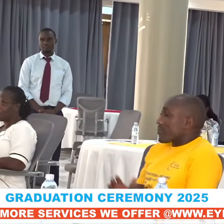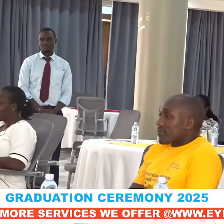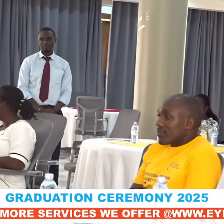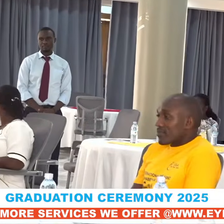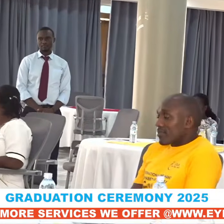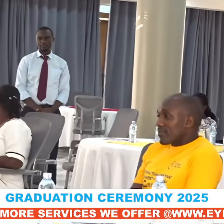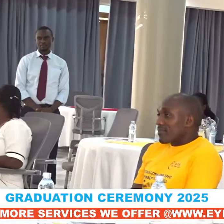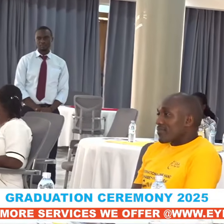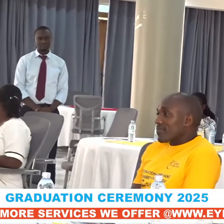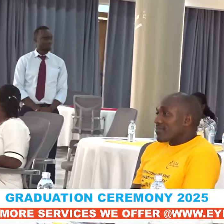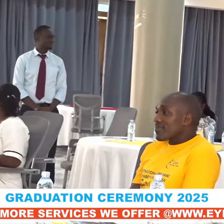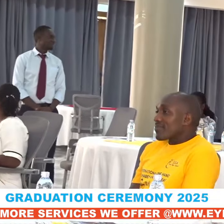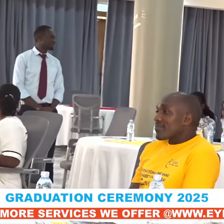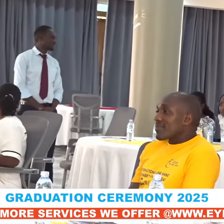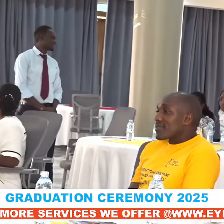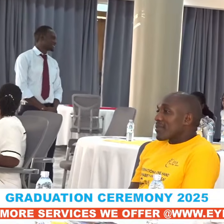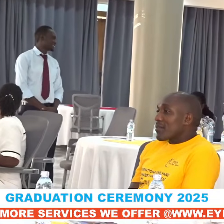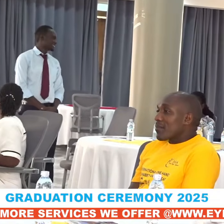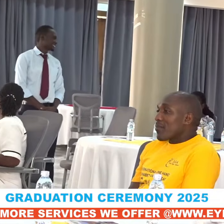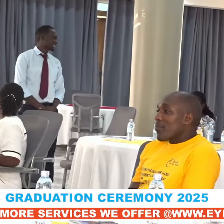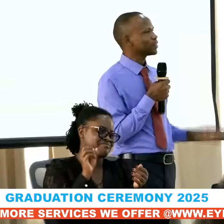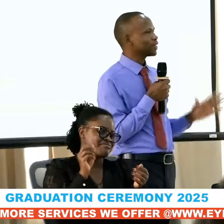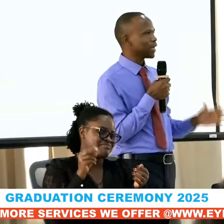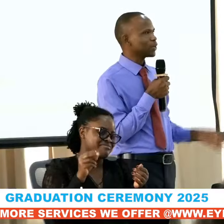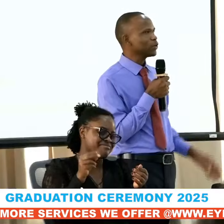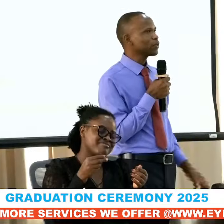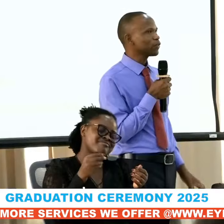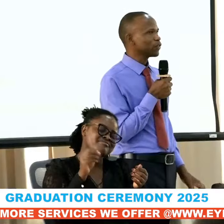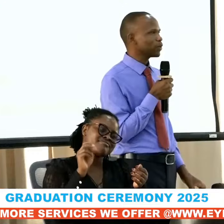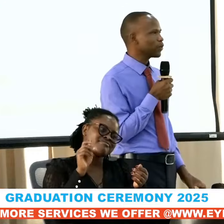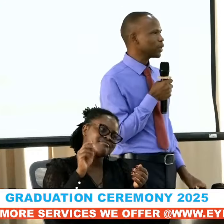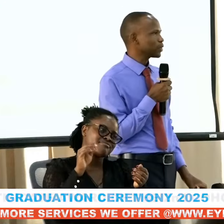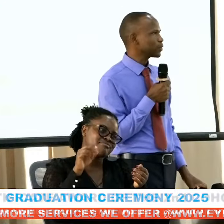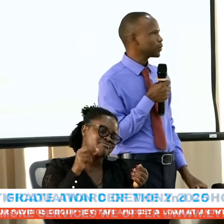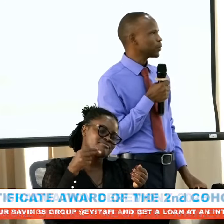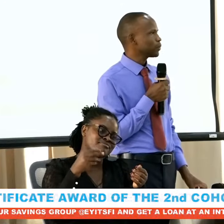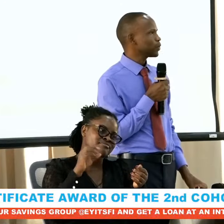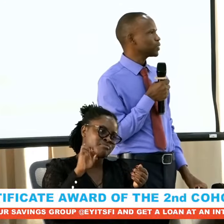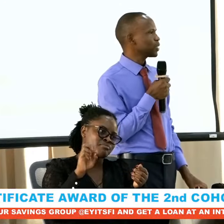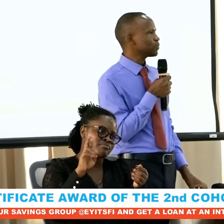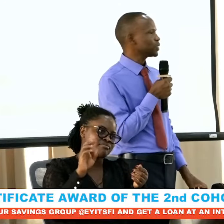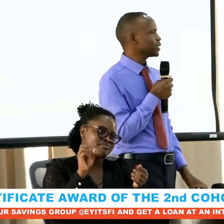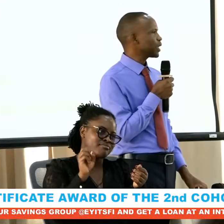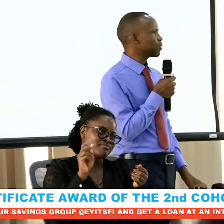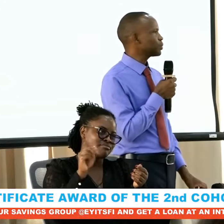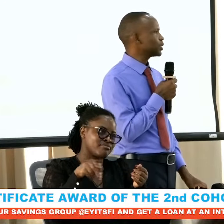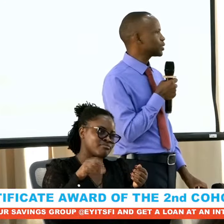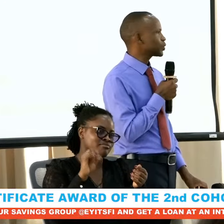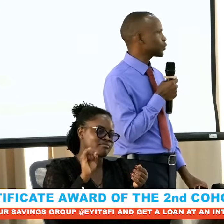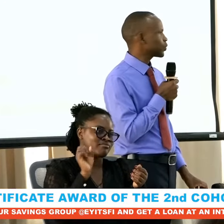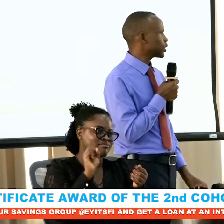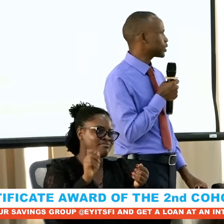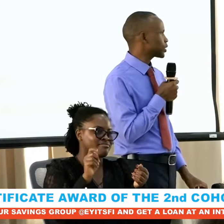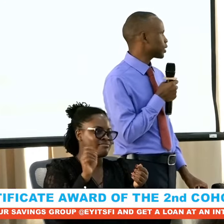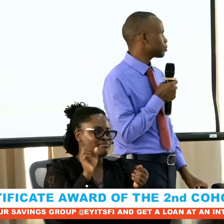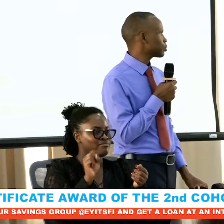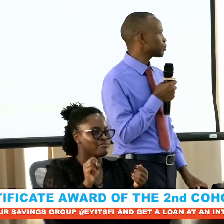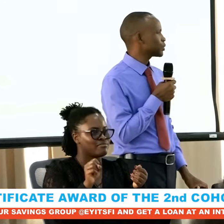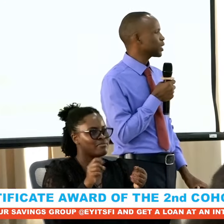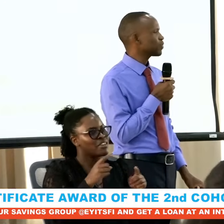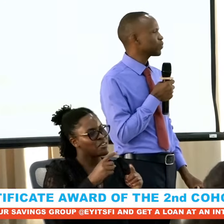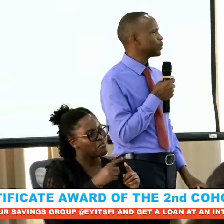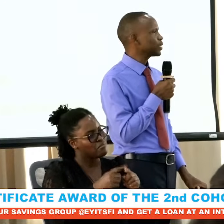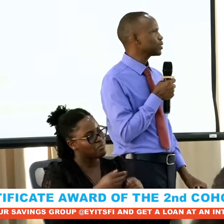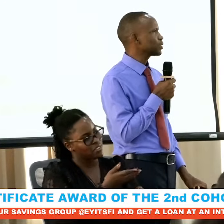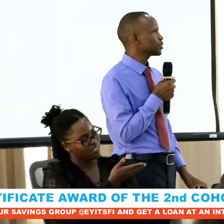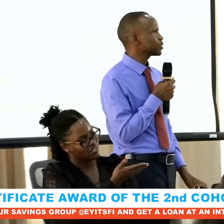physiotherapists, I don't know, but they are doing very well because I've seen updates on WhatsApp. They